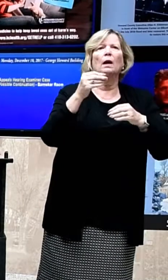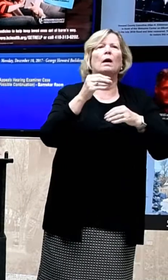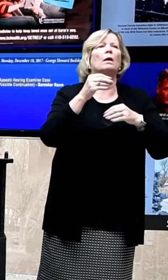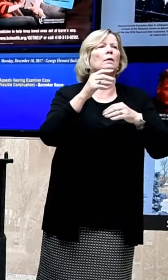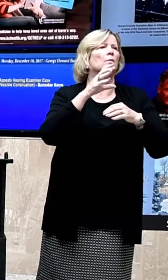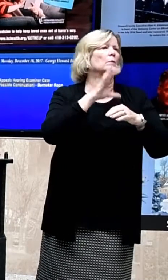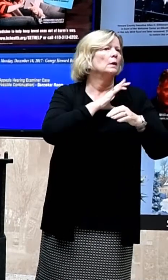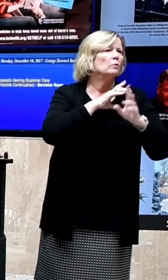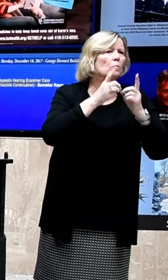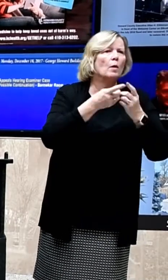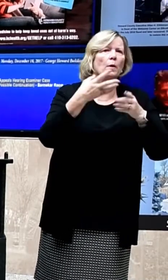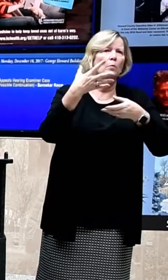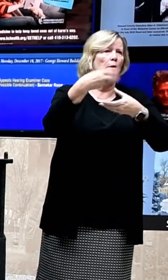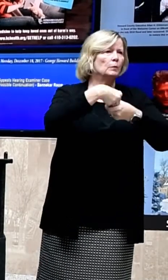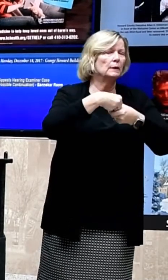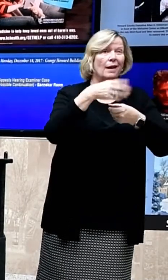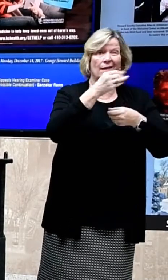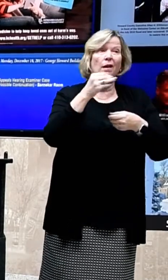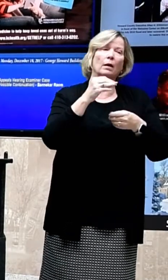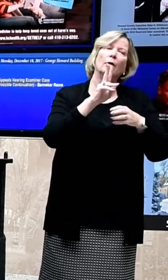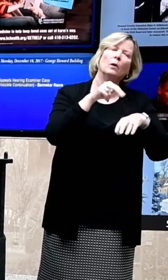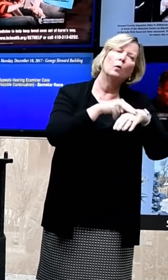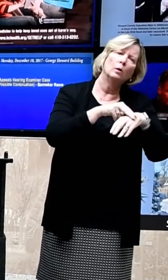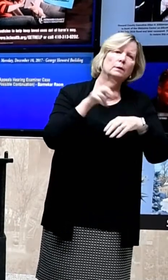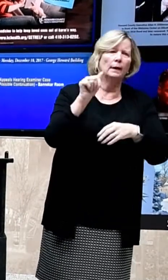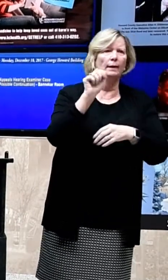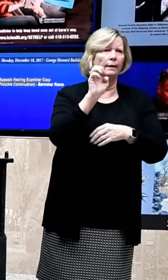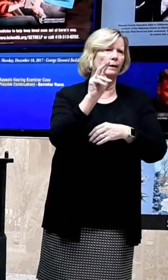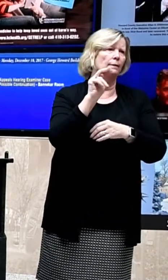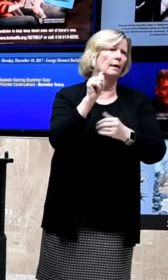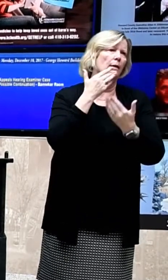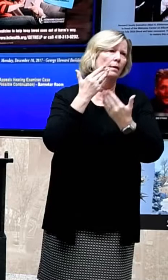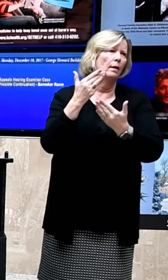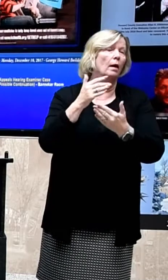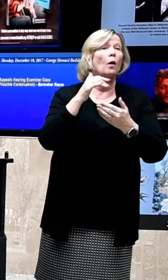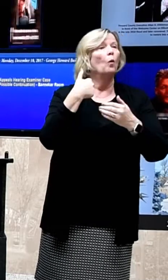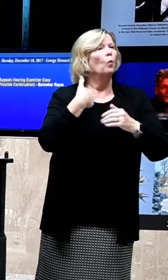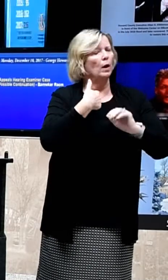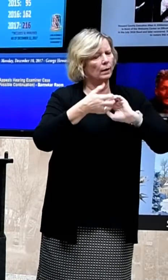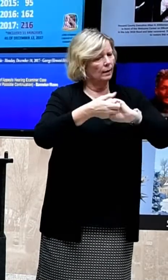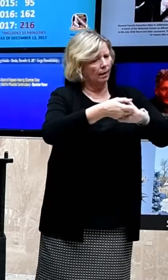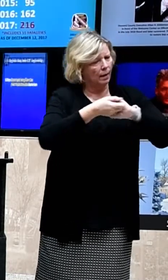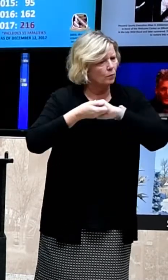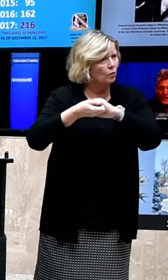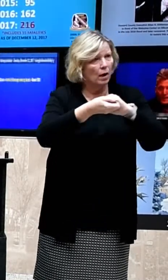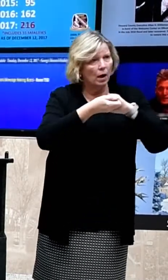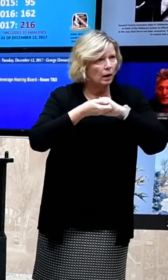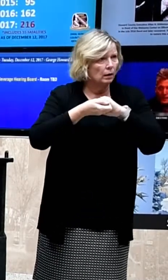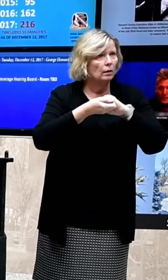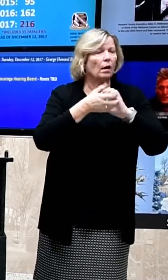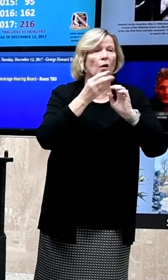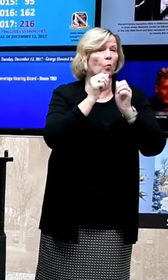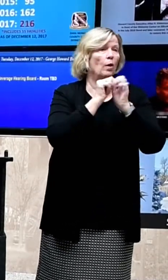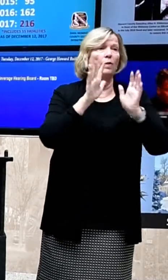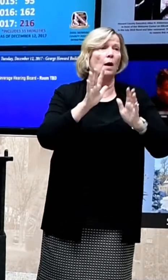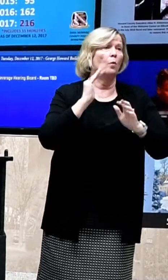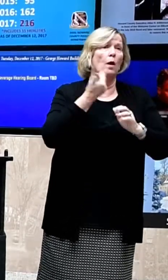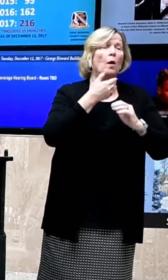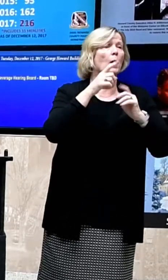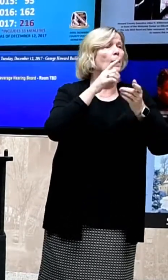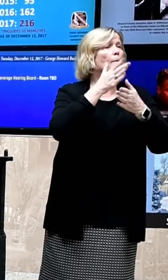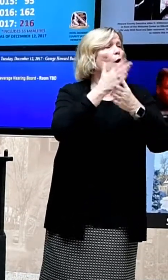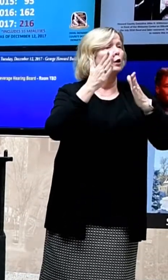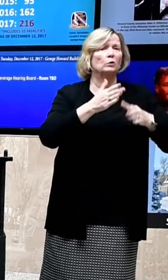Aetna. This project is truly the result of collaboration and would not be possible without our partners.